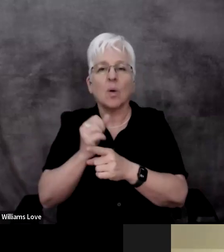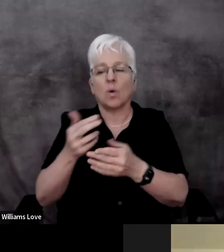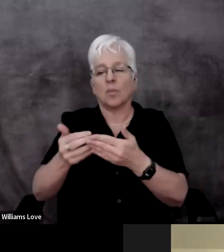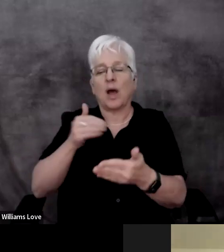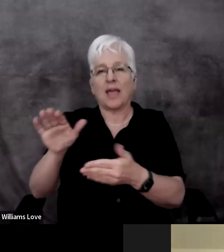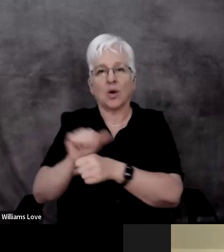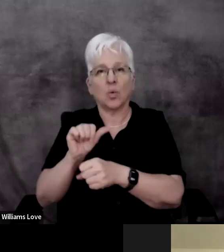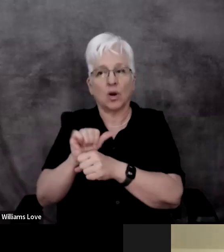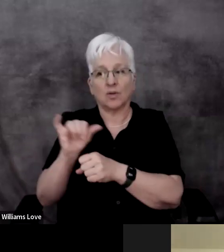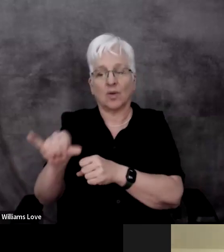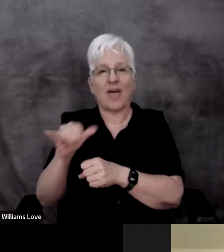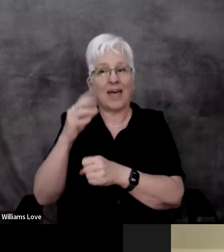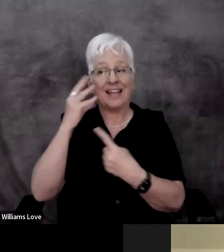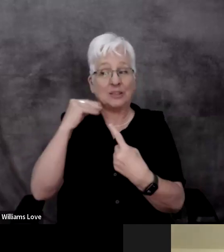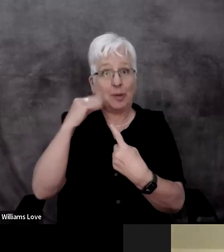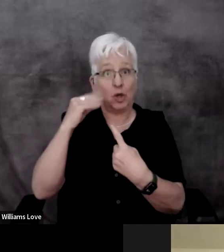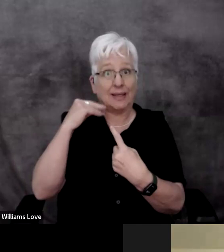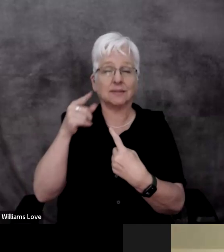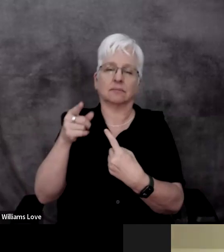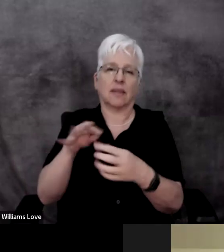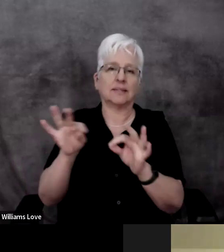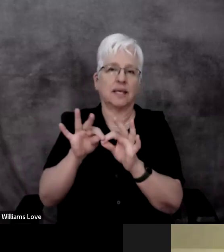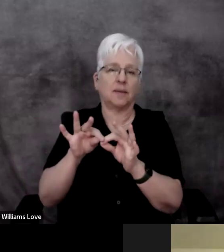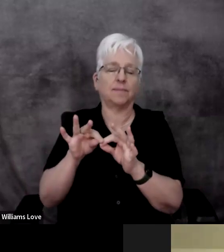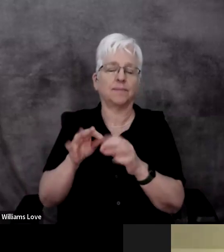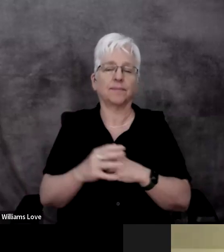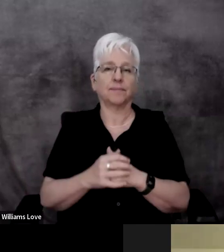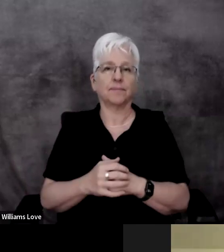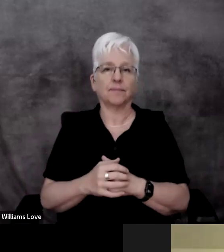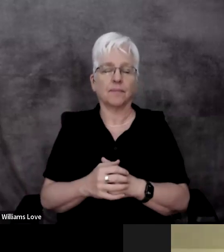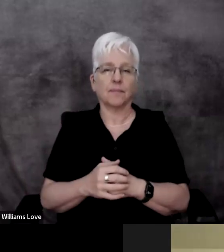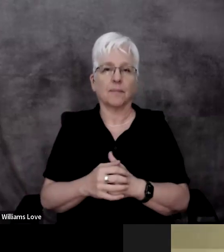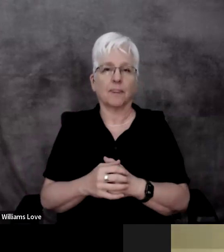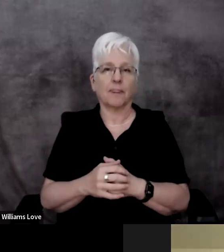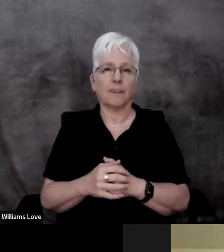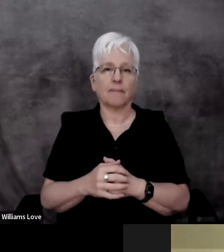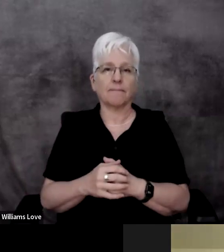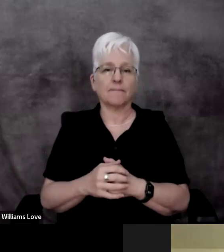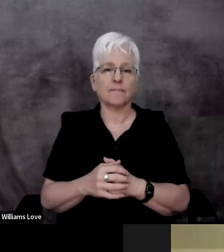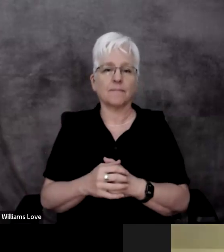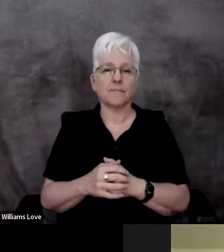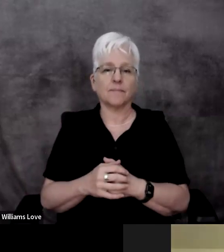think experience is key. And then